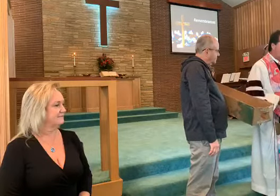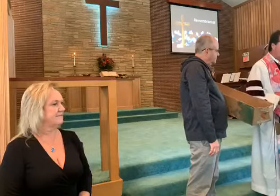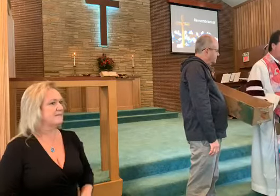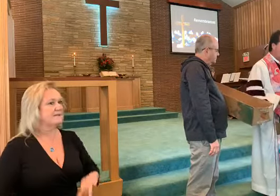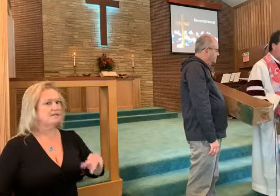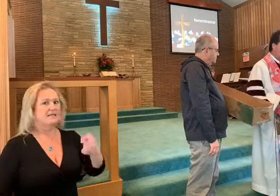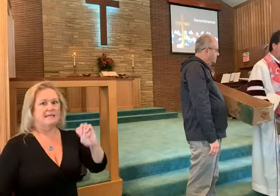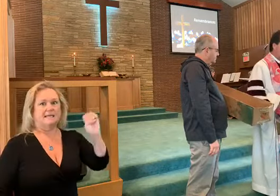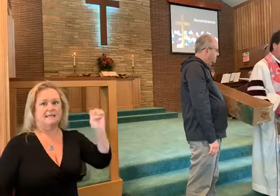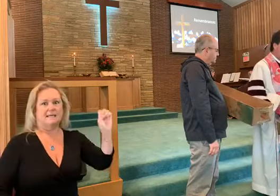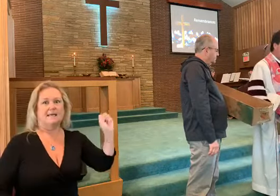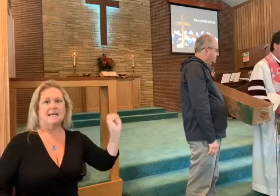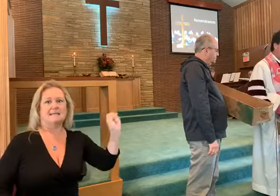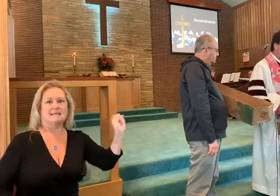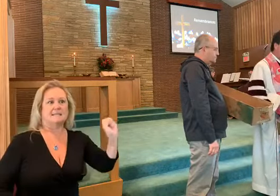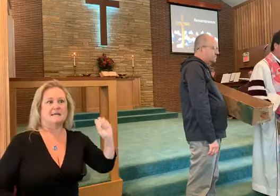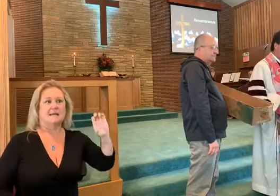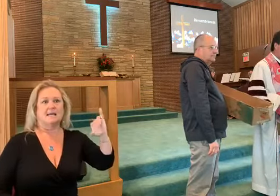Jessica Morgan,